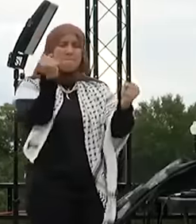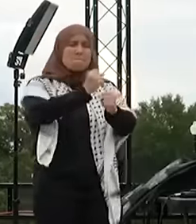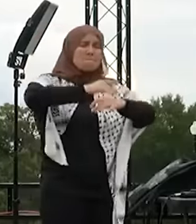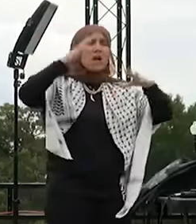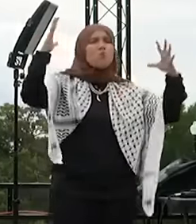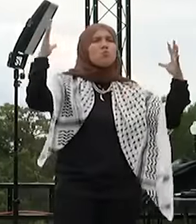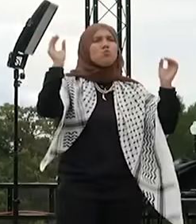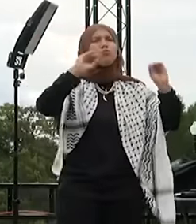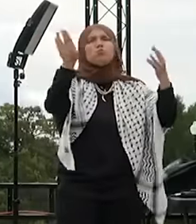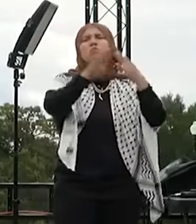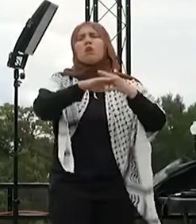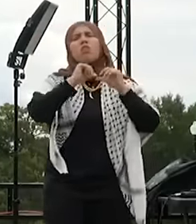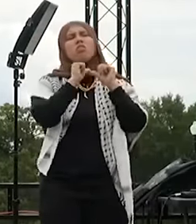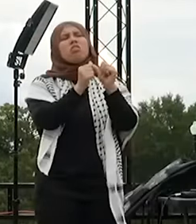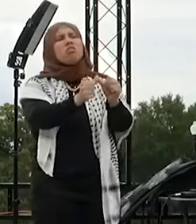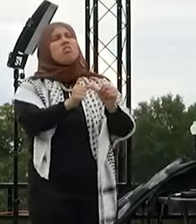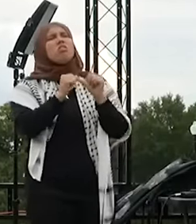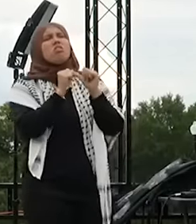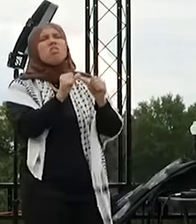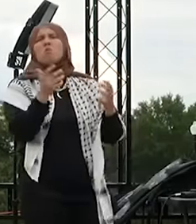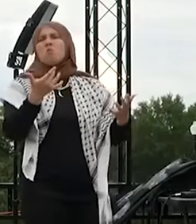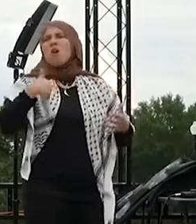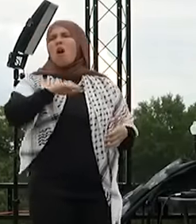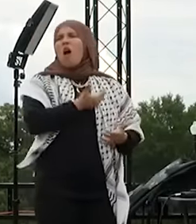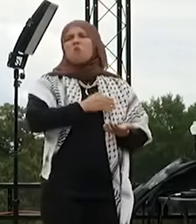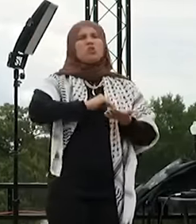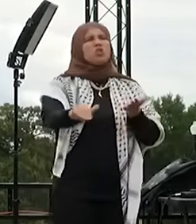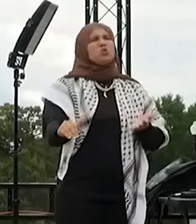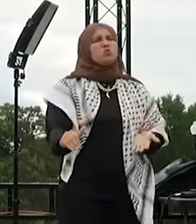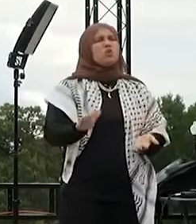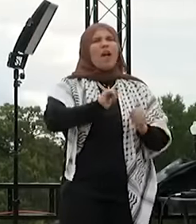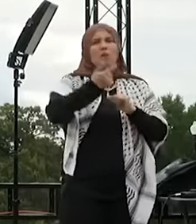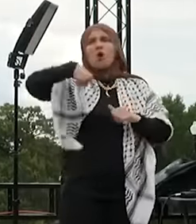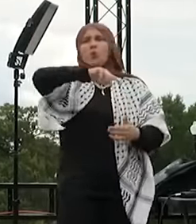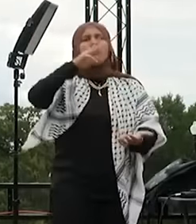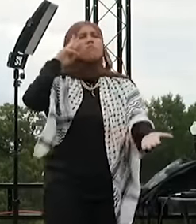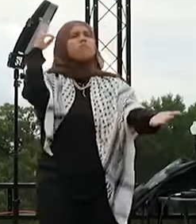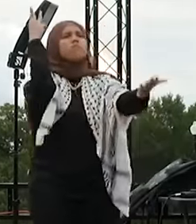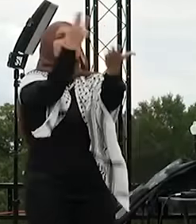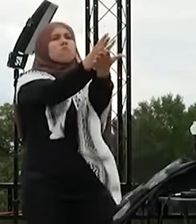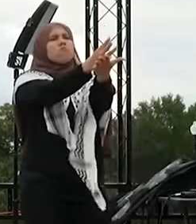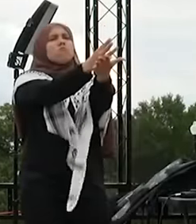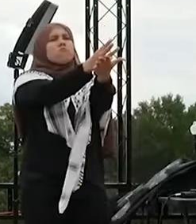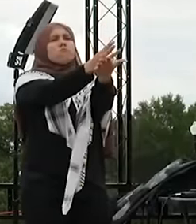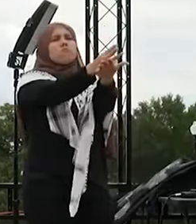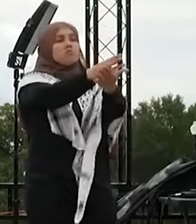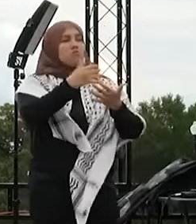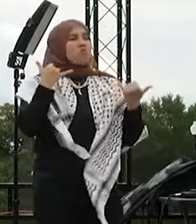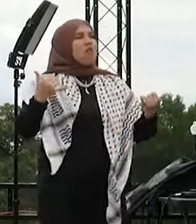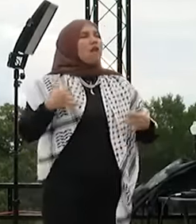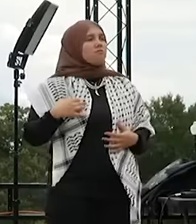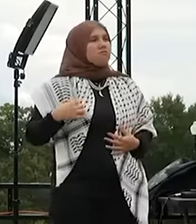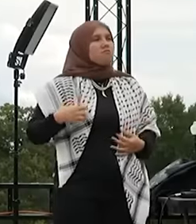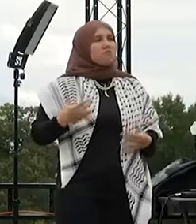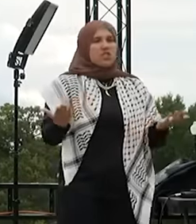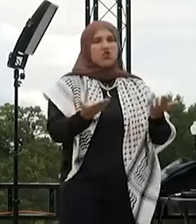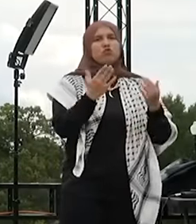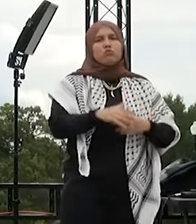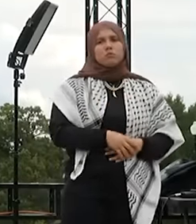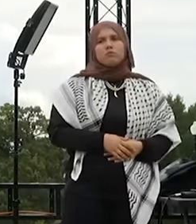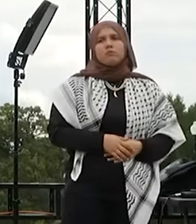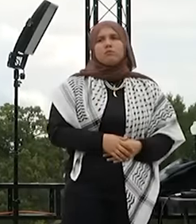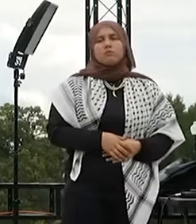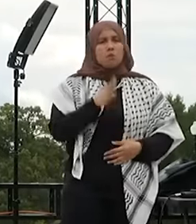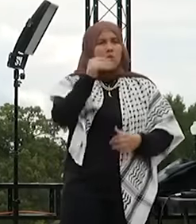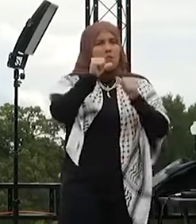them? What is our excuse? How are we bearing witness? We're bearing witness here. And we're